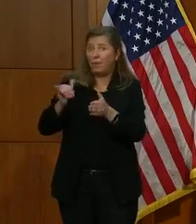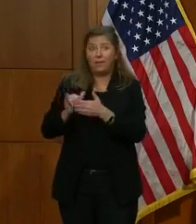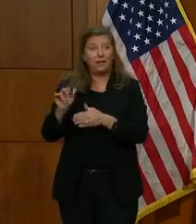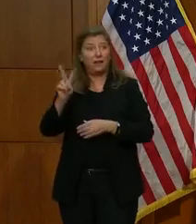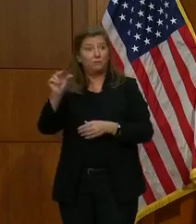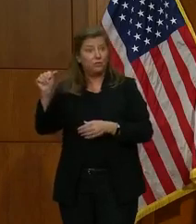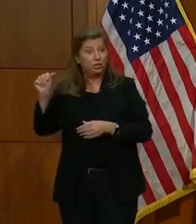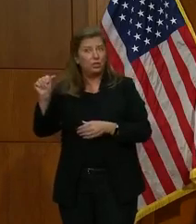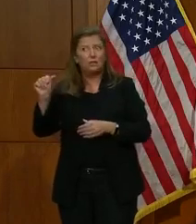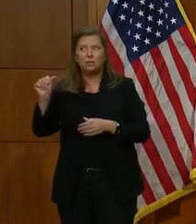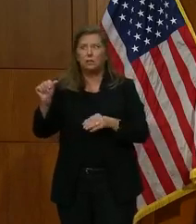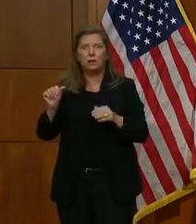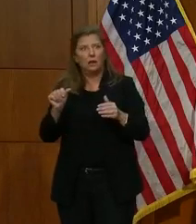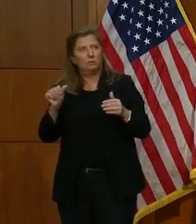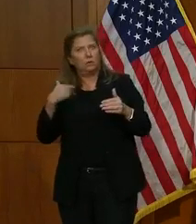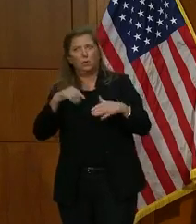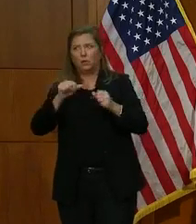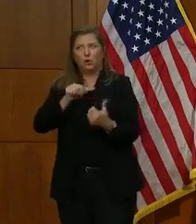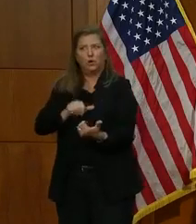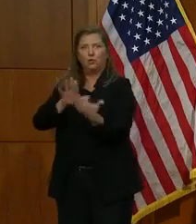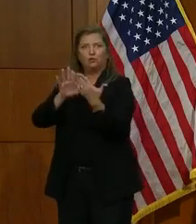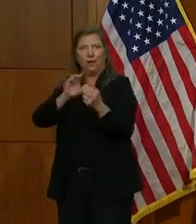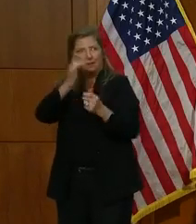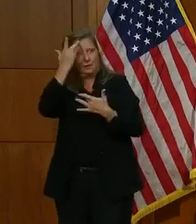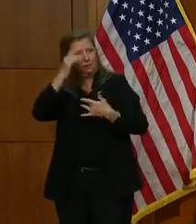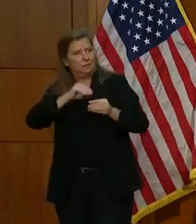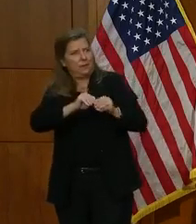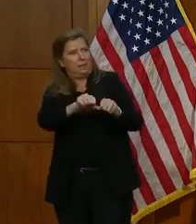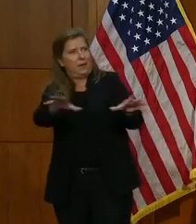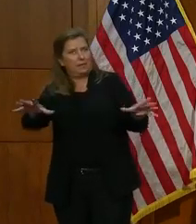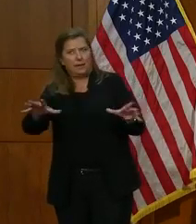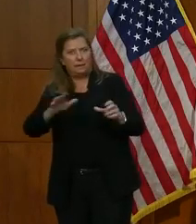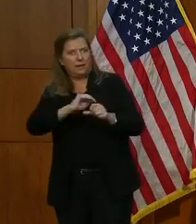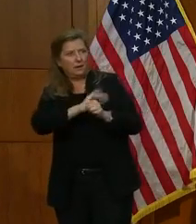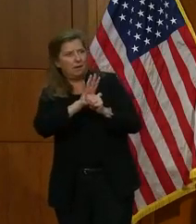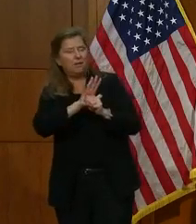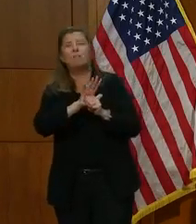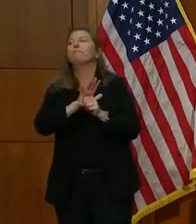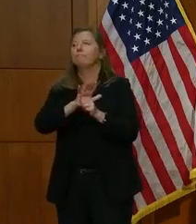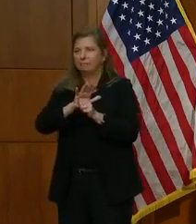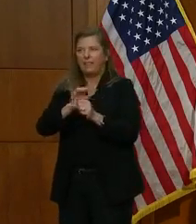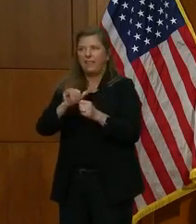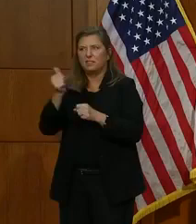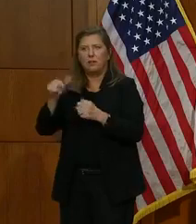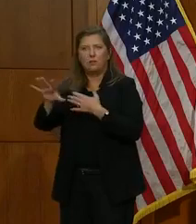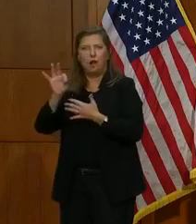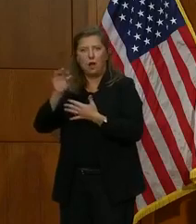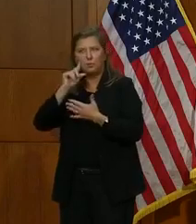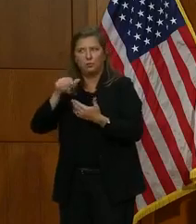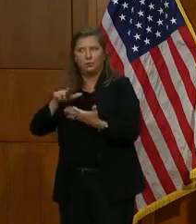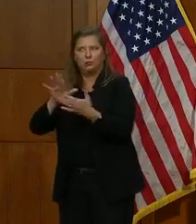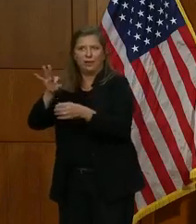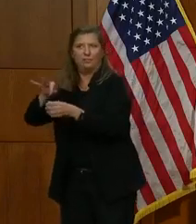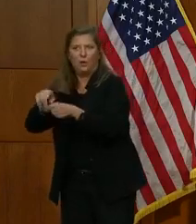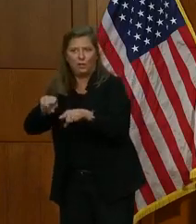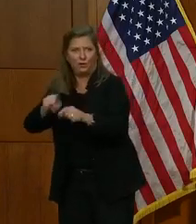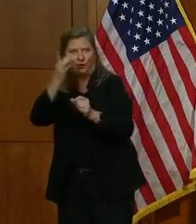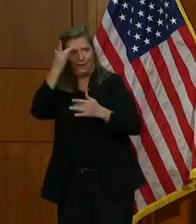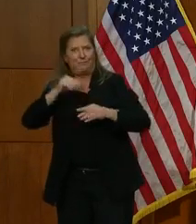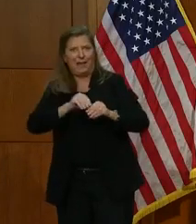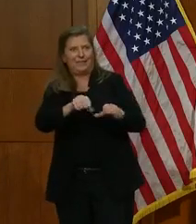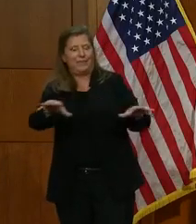able to address this pandemic and voting and accessibility in this pandemic. So proud of the registrars